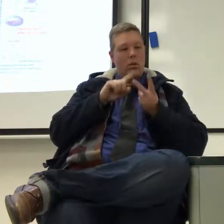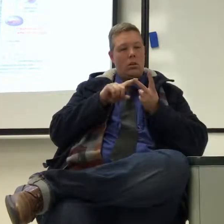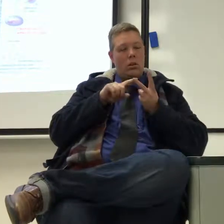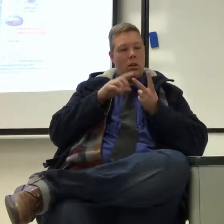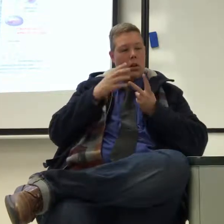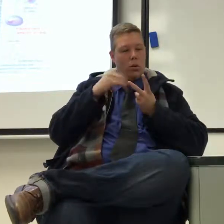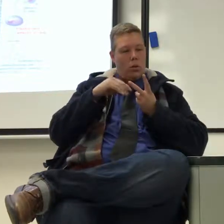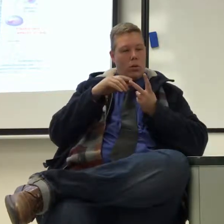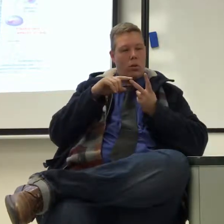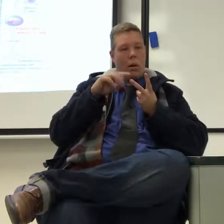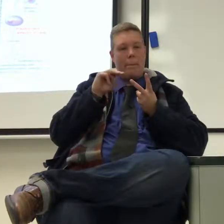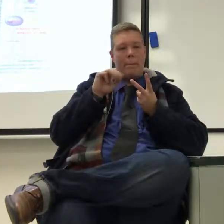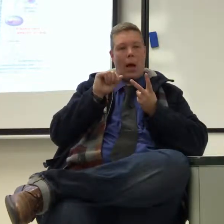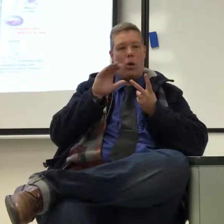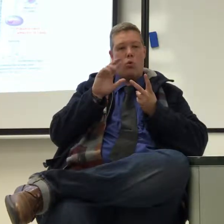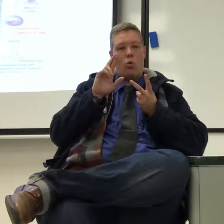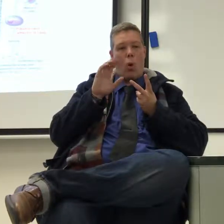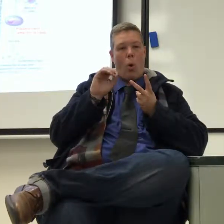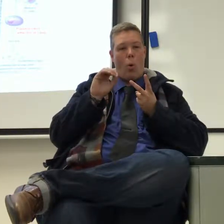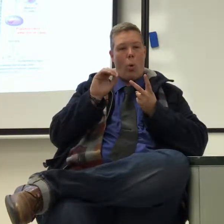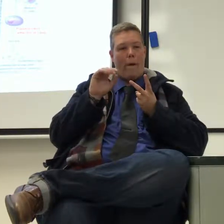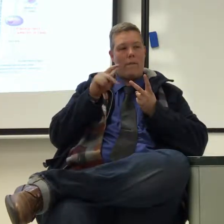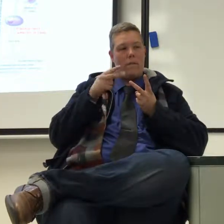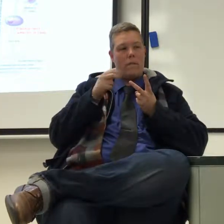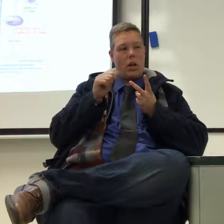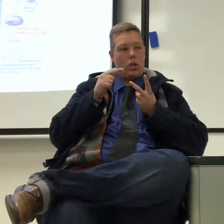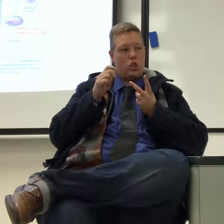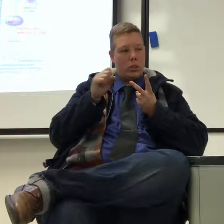they include macrophages,